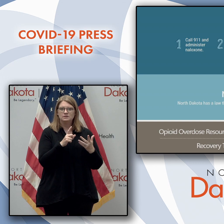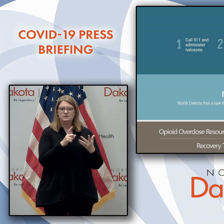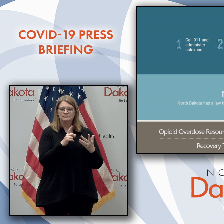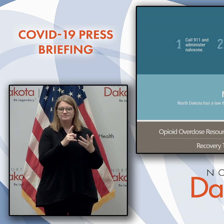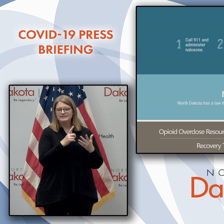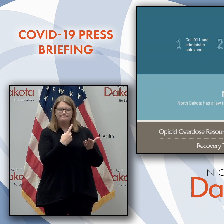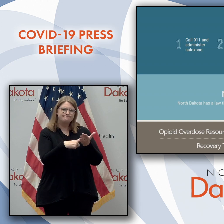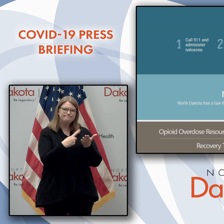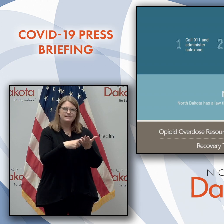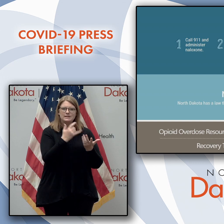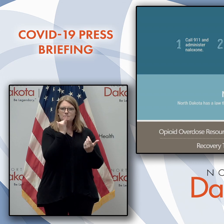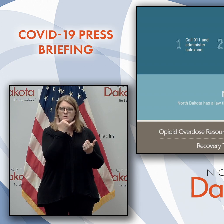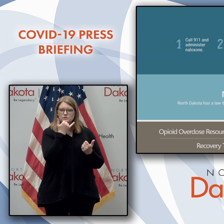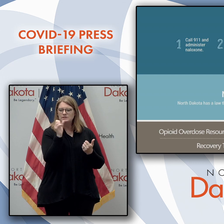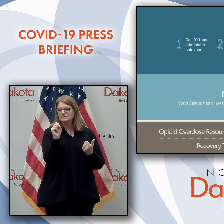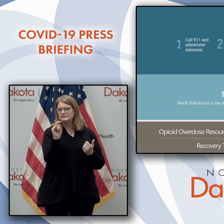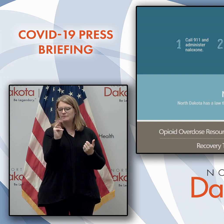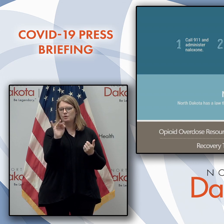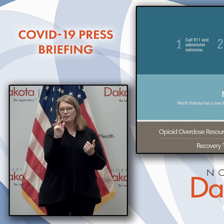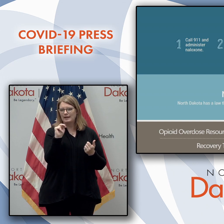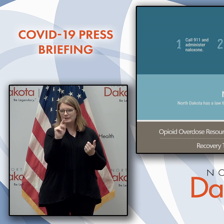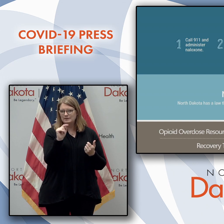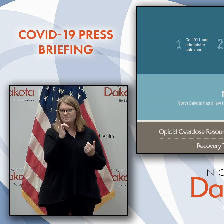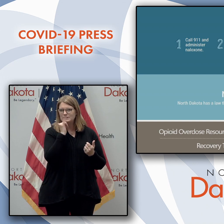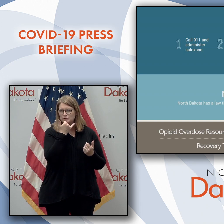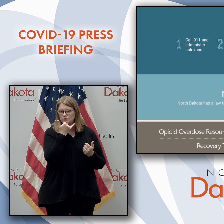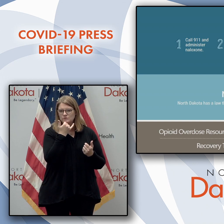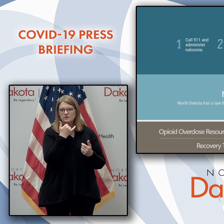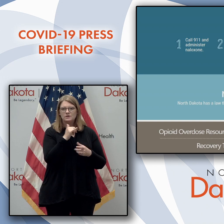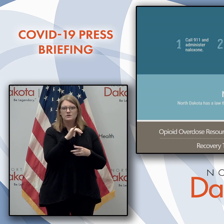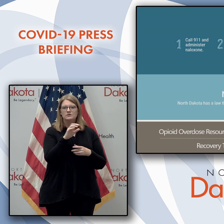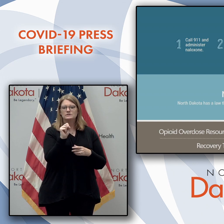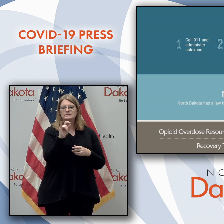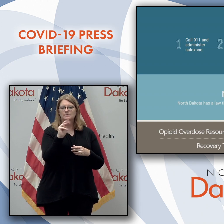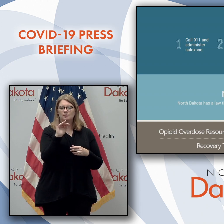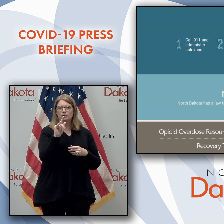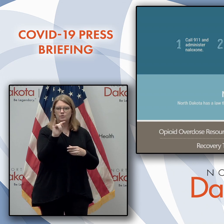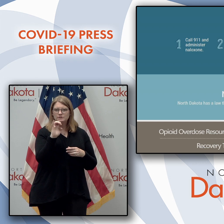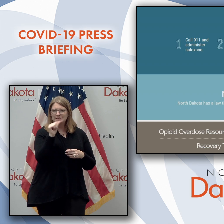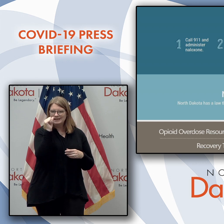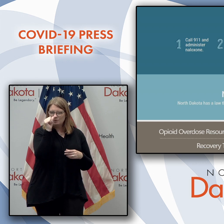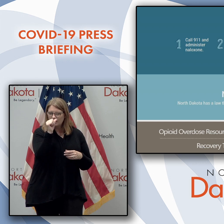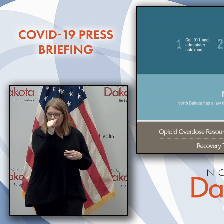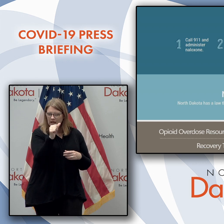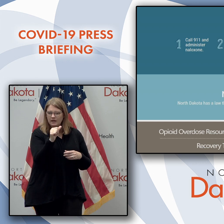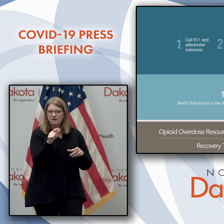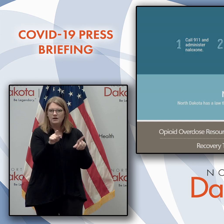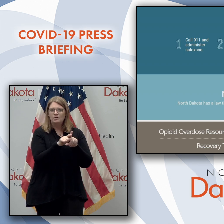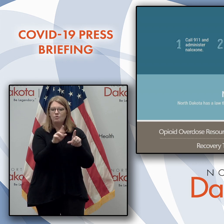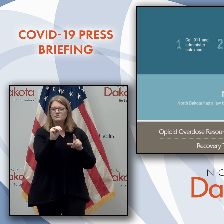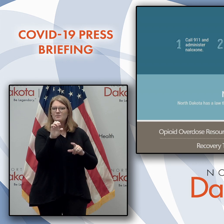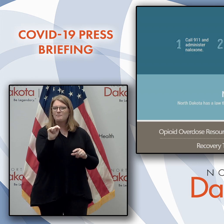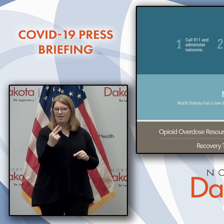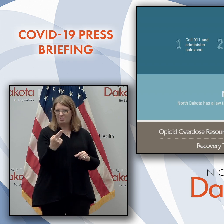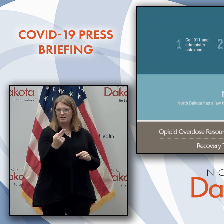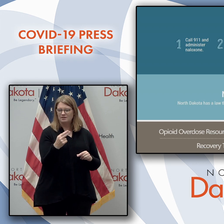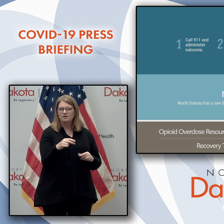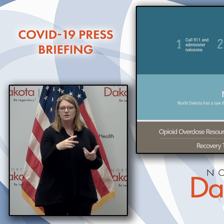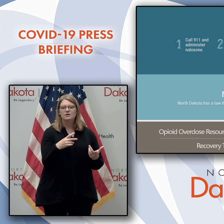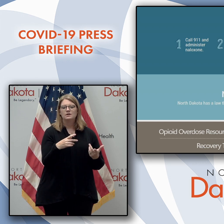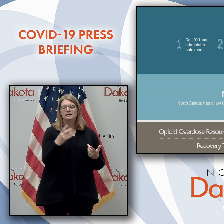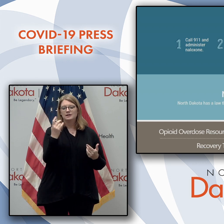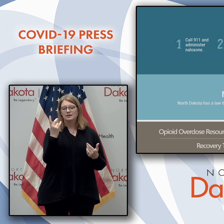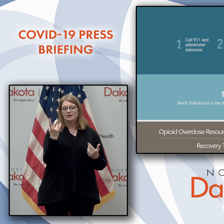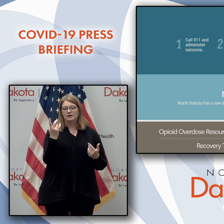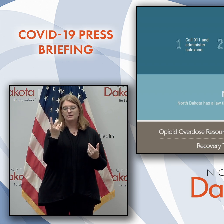misuse, stimulant misuse disorders as well, which include those stimulants include cocaine and methamphetamine. Anyone taking